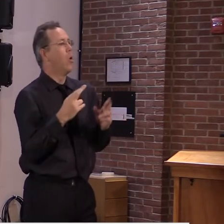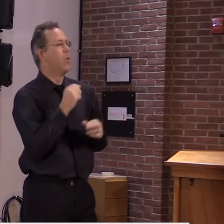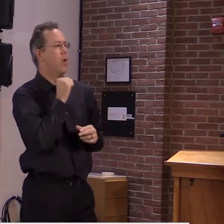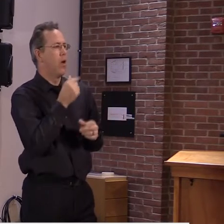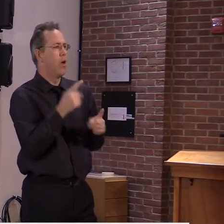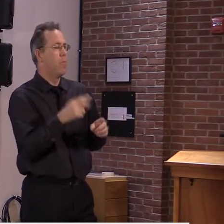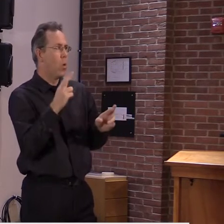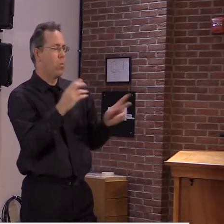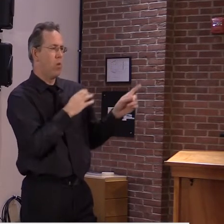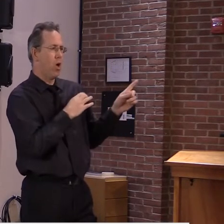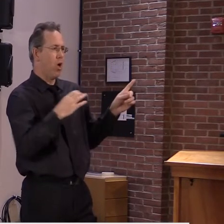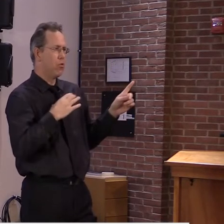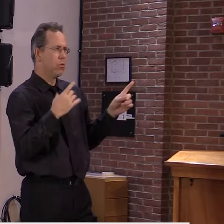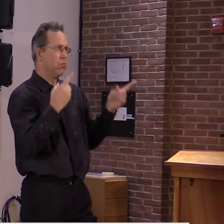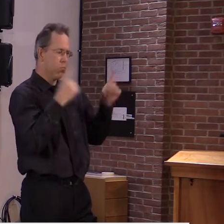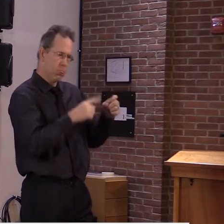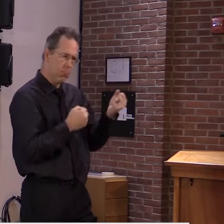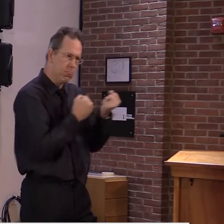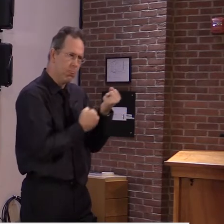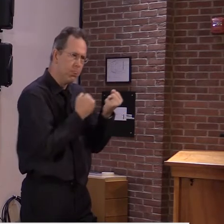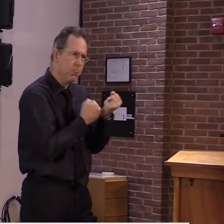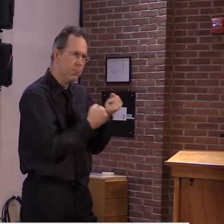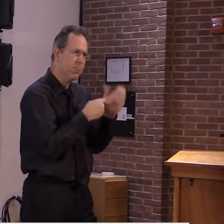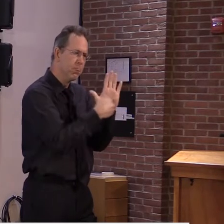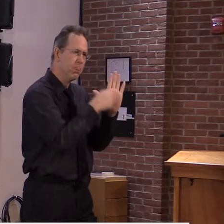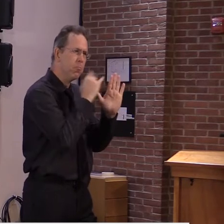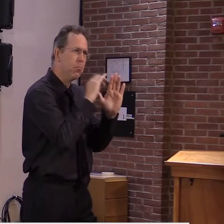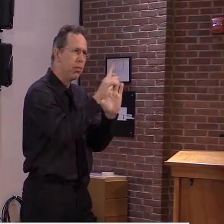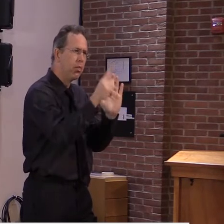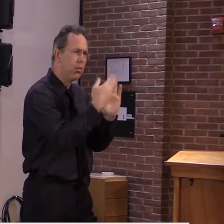that we can get relief to those in desperate need.